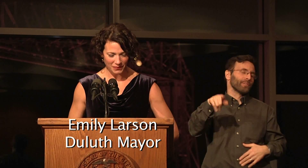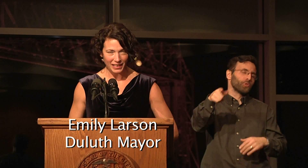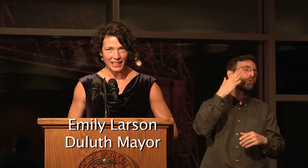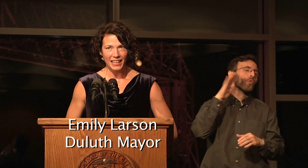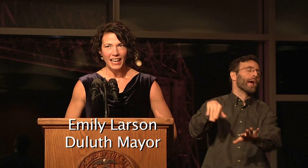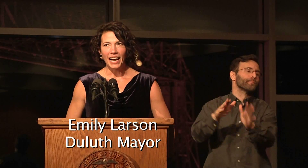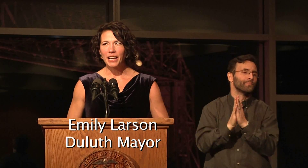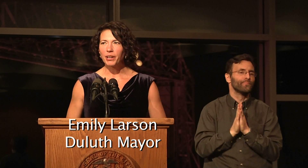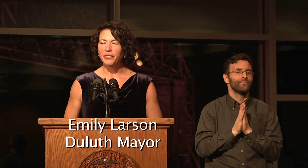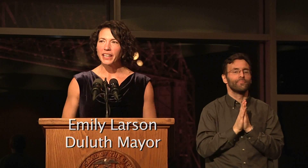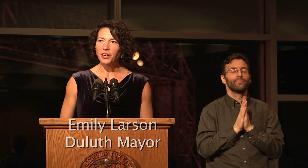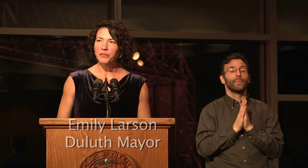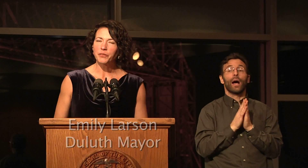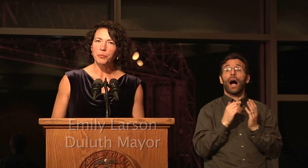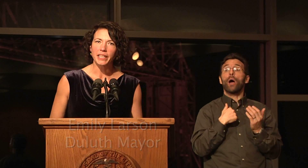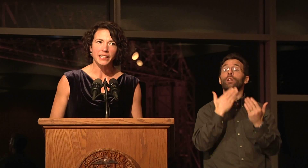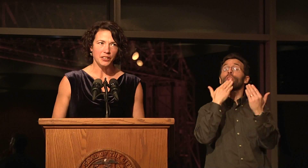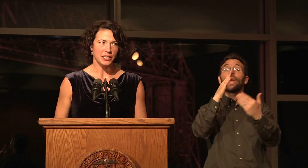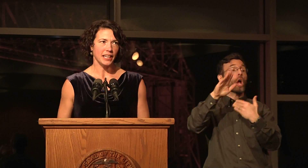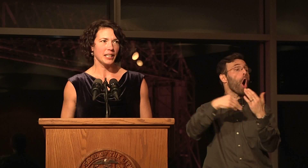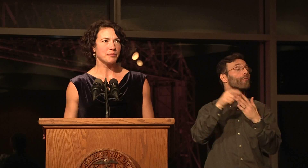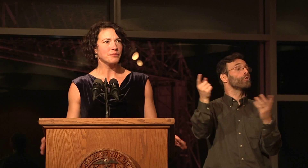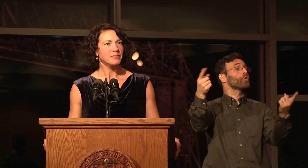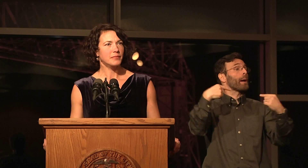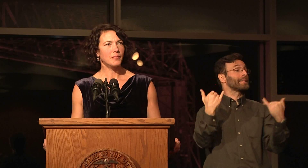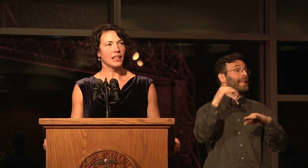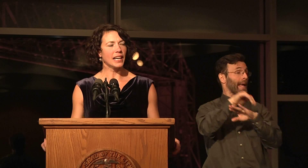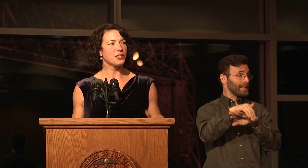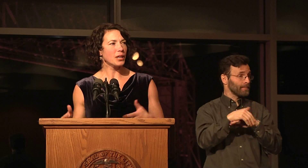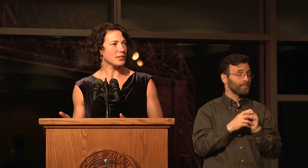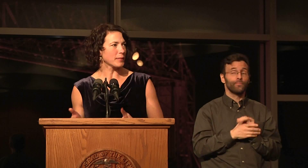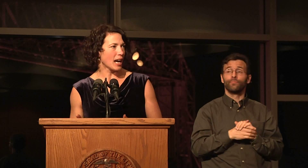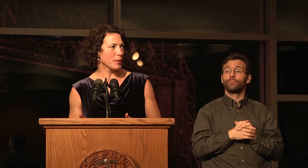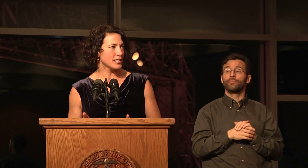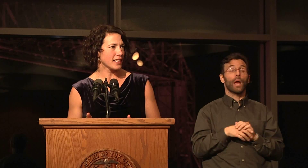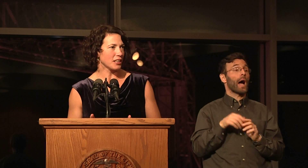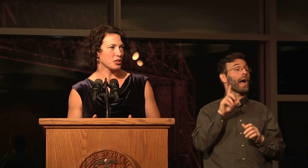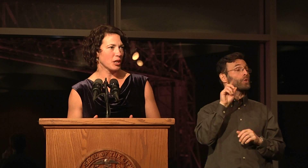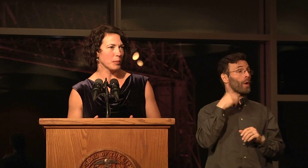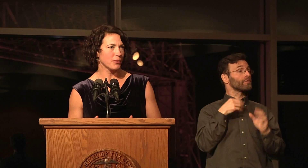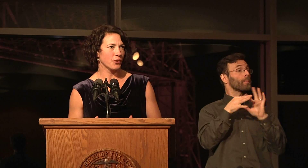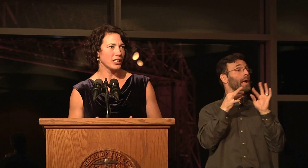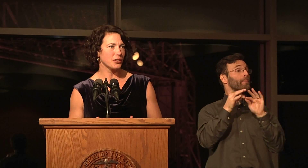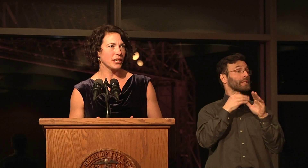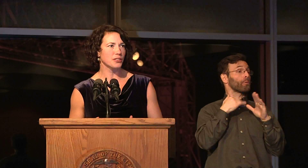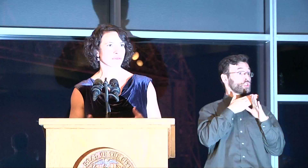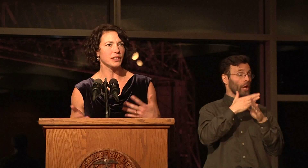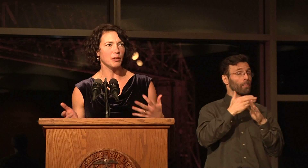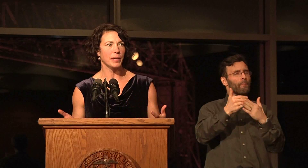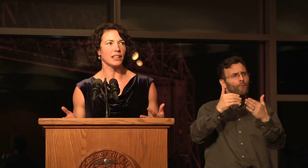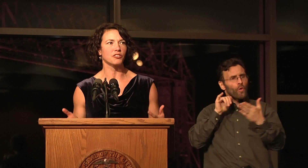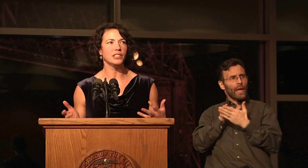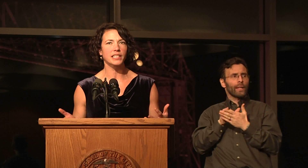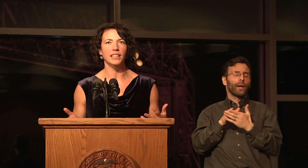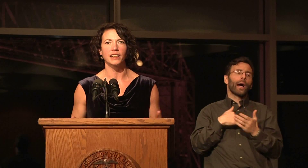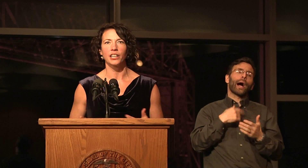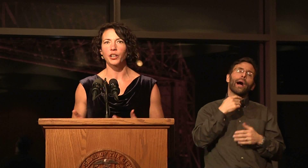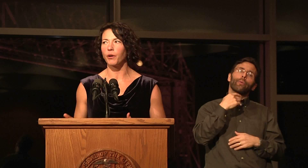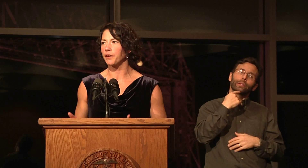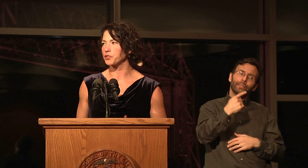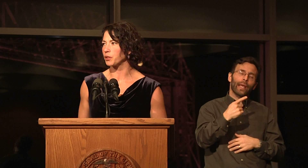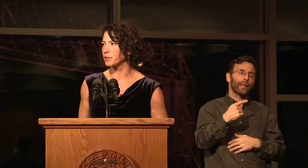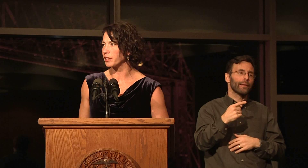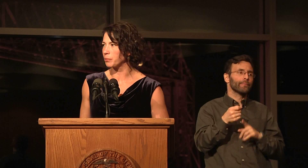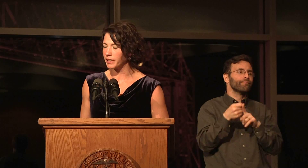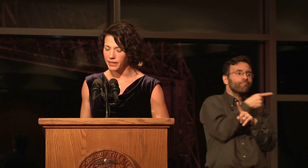it. I want to thank all of you for being here tonight. I do have some comments that I'll share, but before I do feel compelled just to